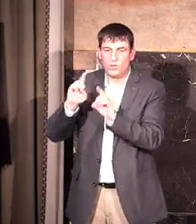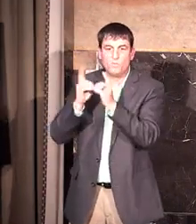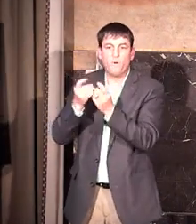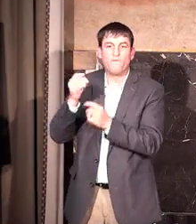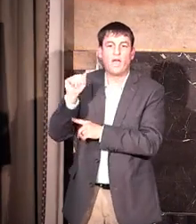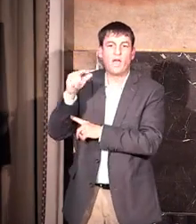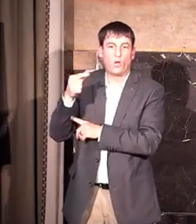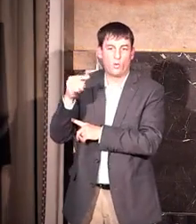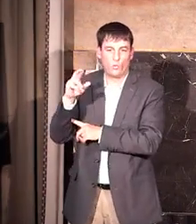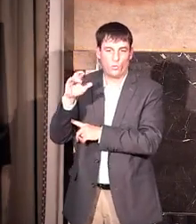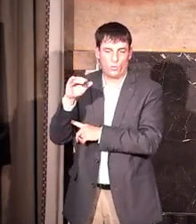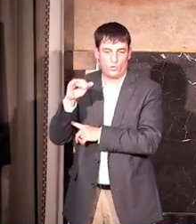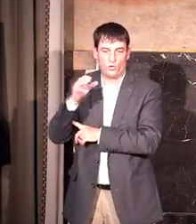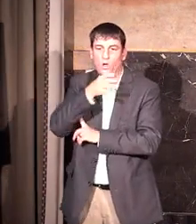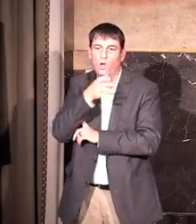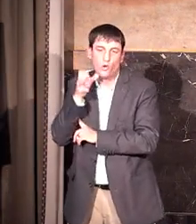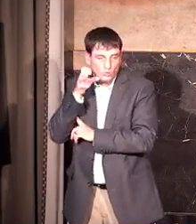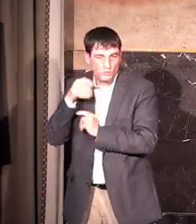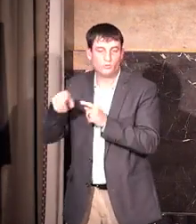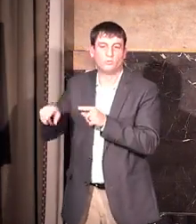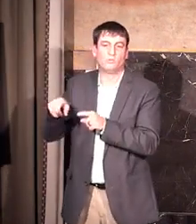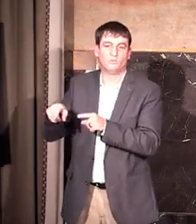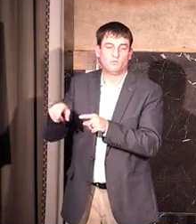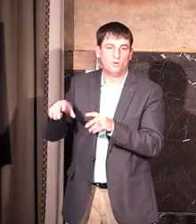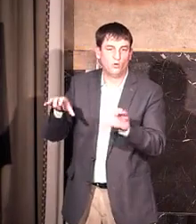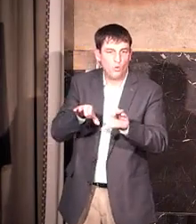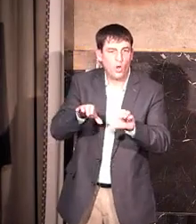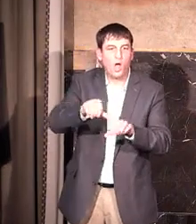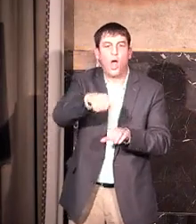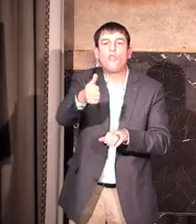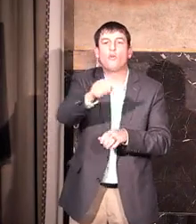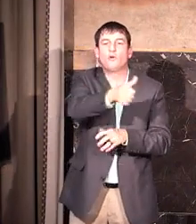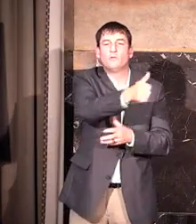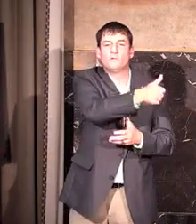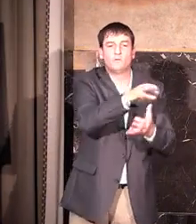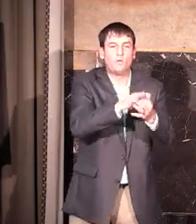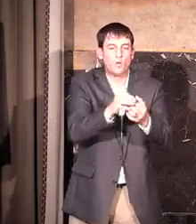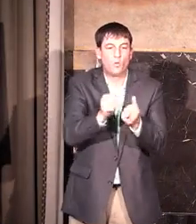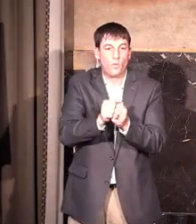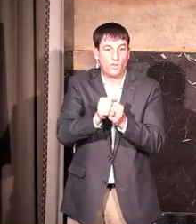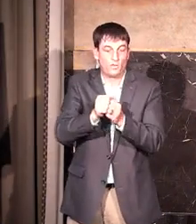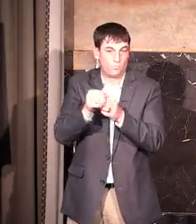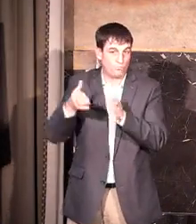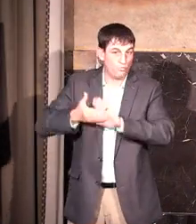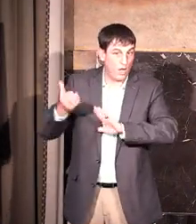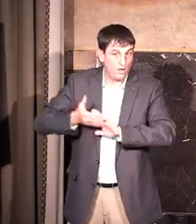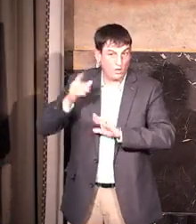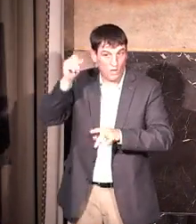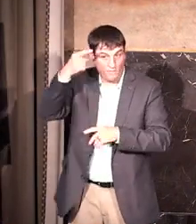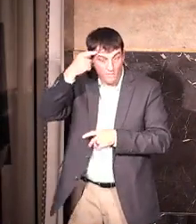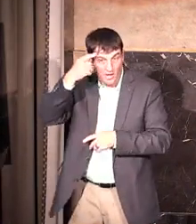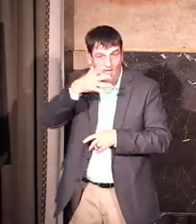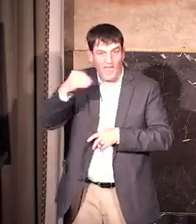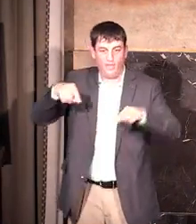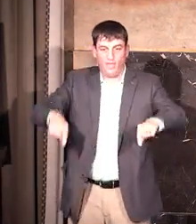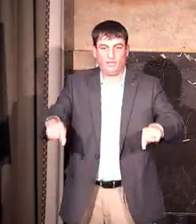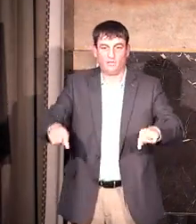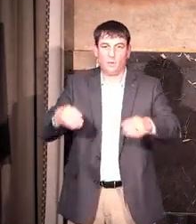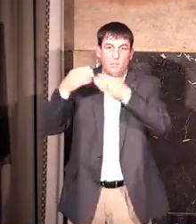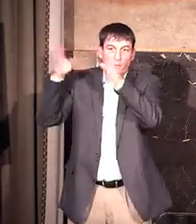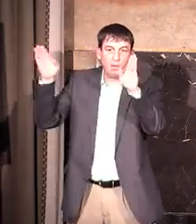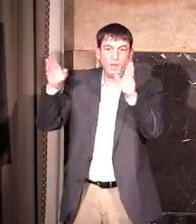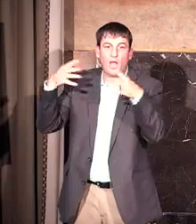Agriculture, doing other things related to running government and this public health